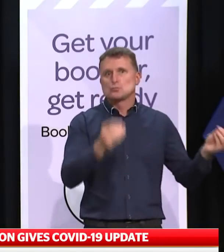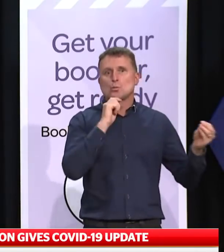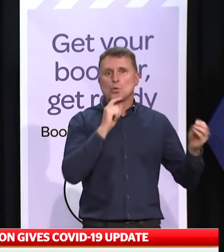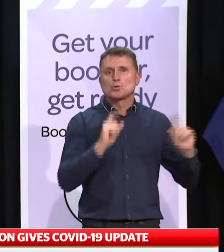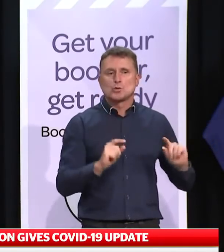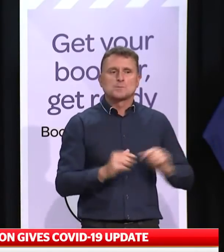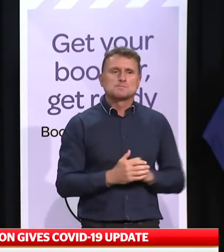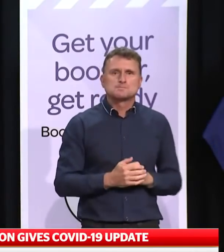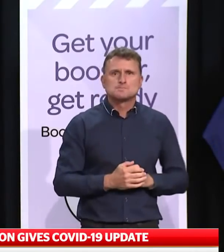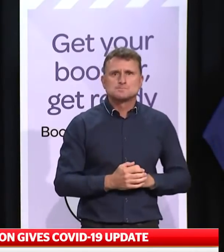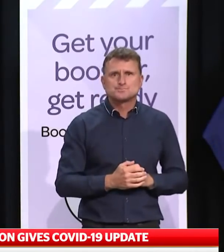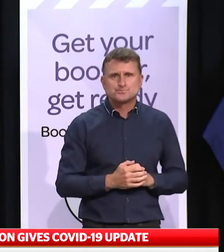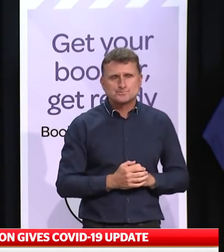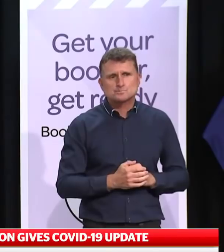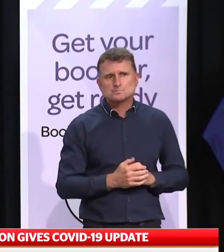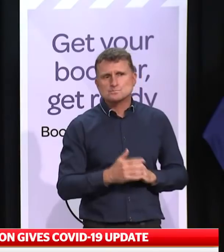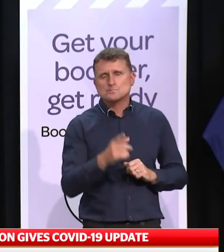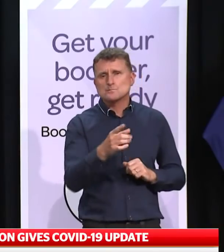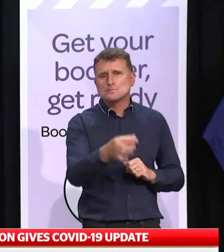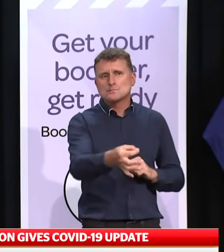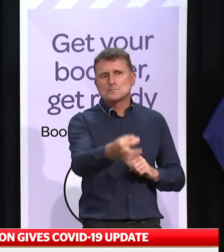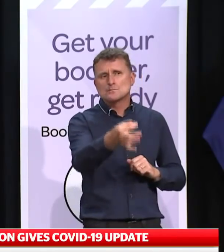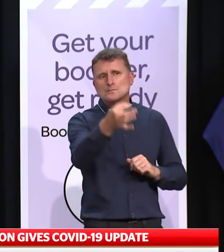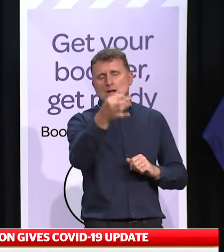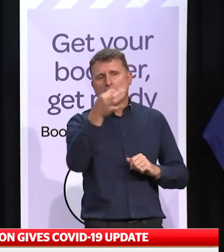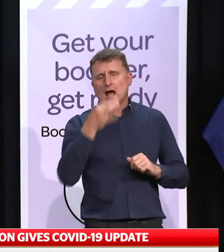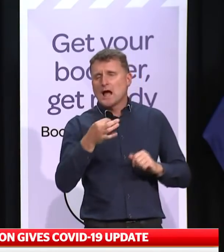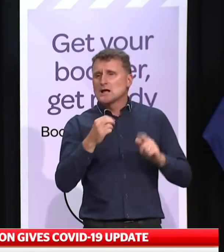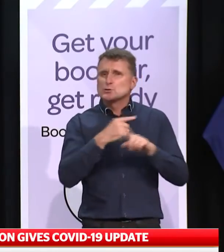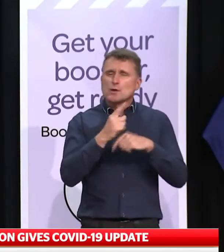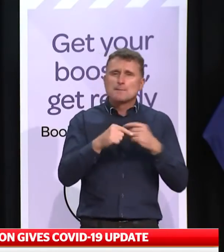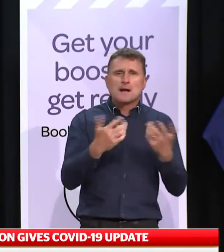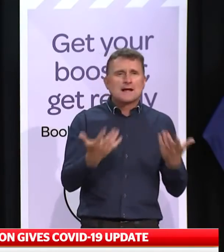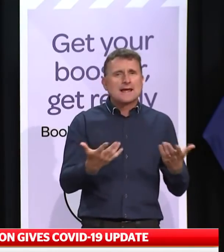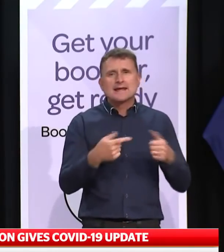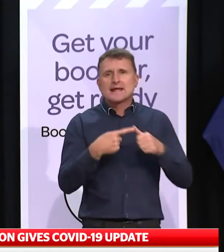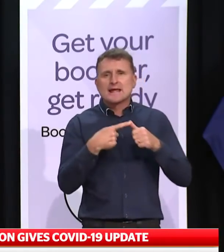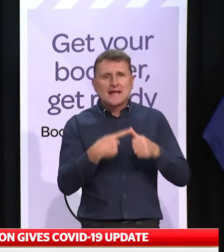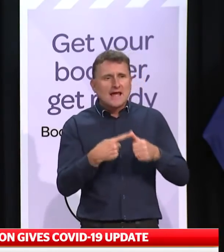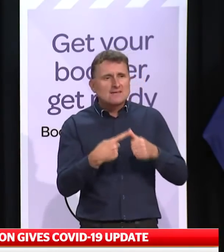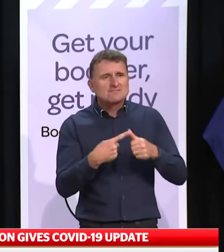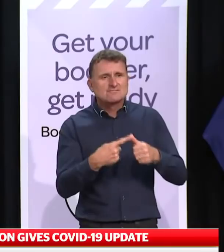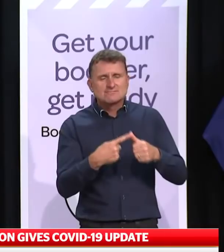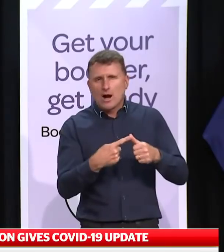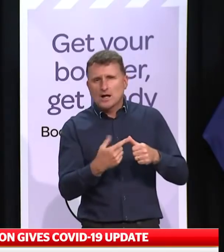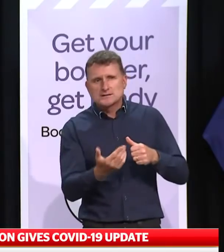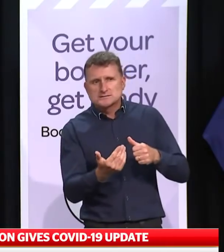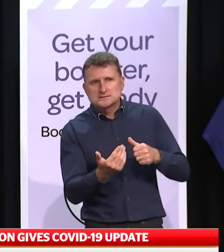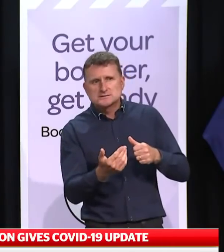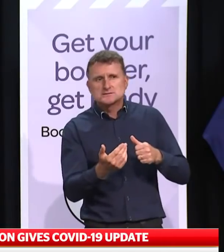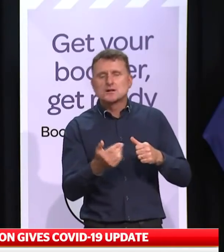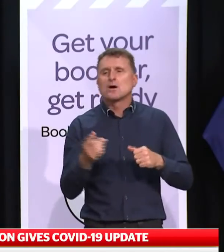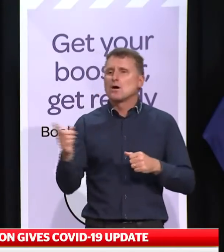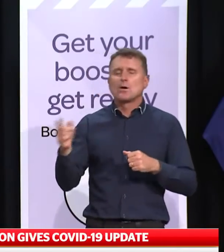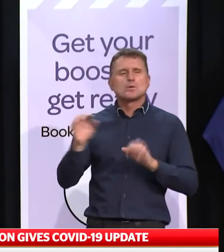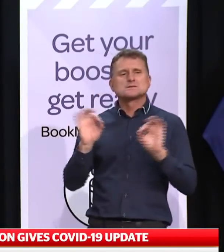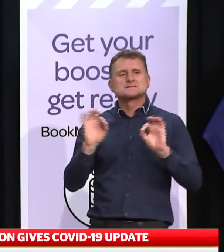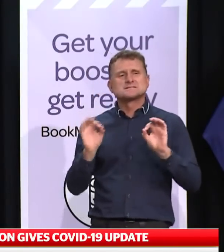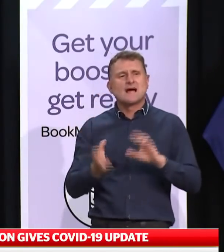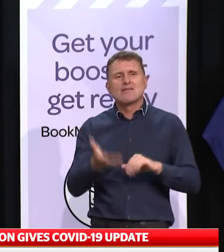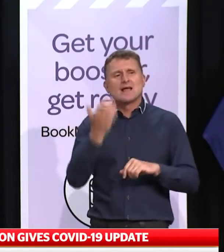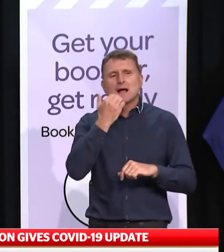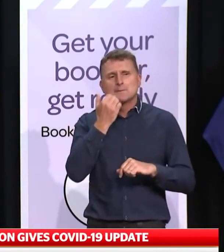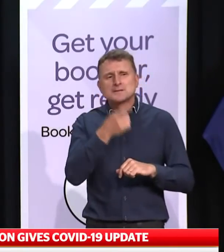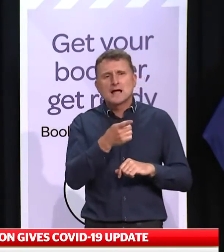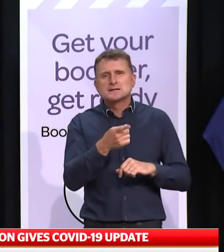you got an update or further advice around shortening the gap for boosters? I don't have anything to update on that today, no. How much does that play